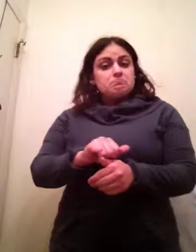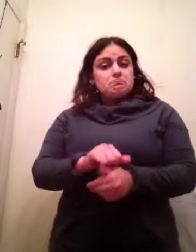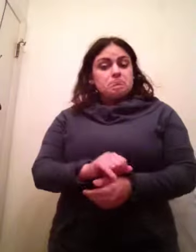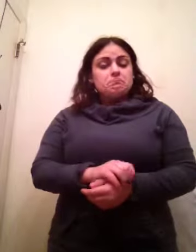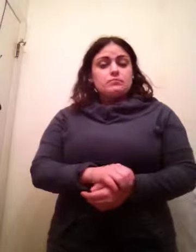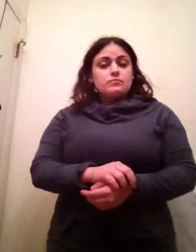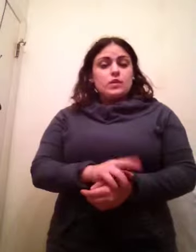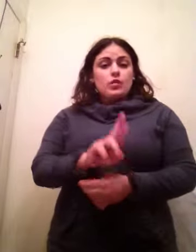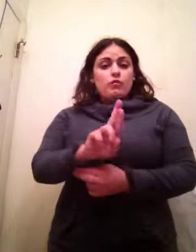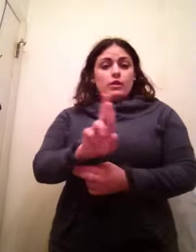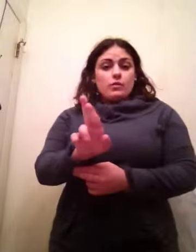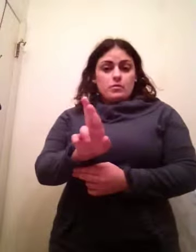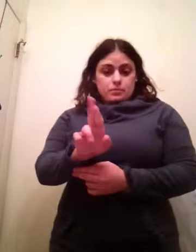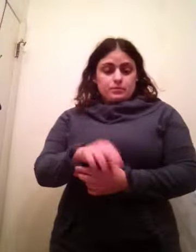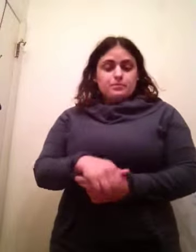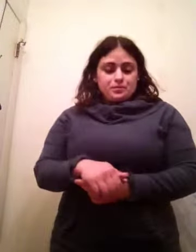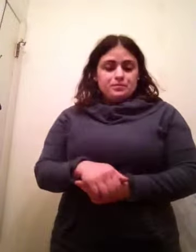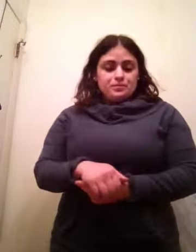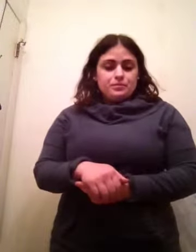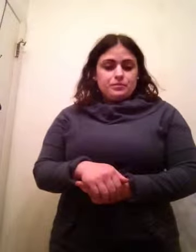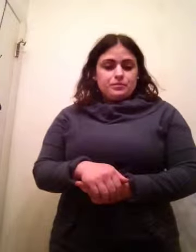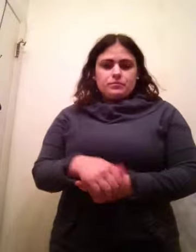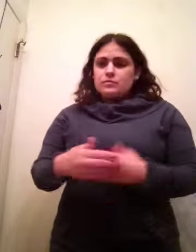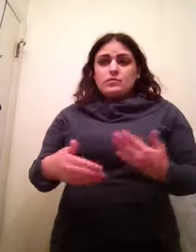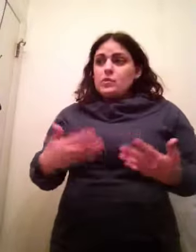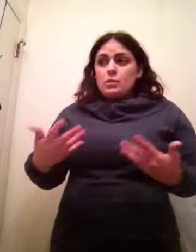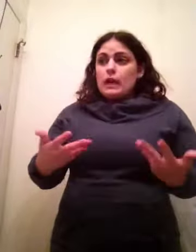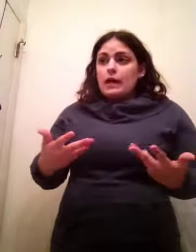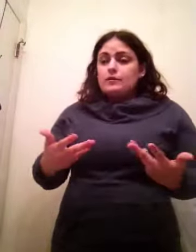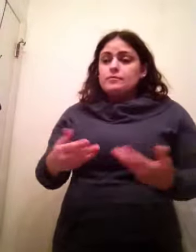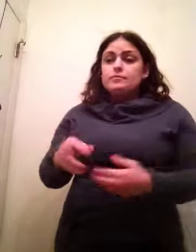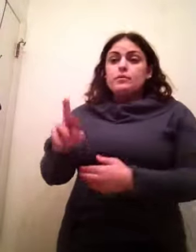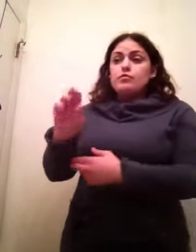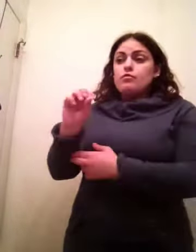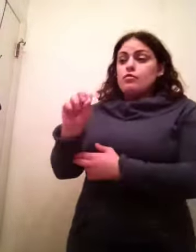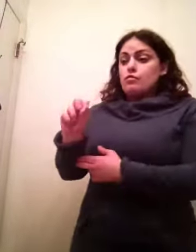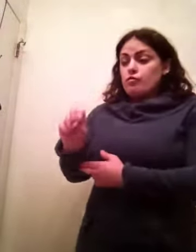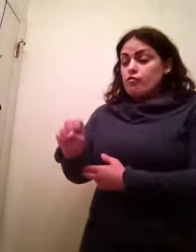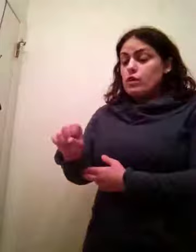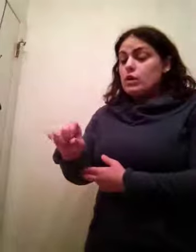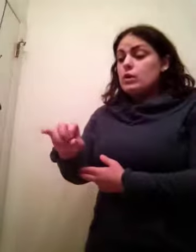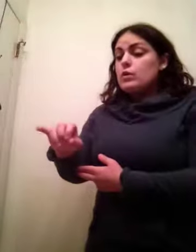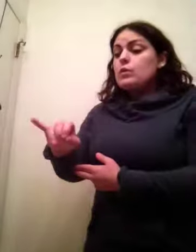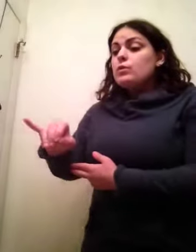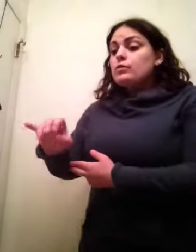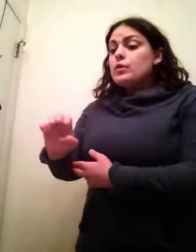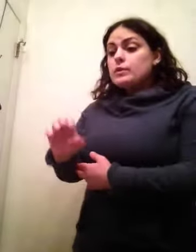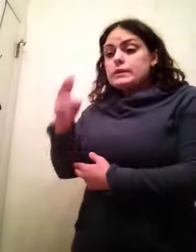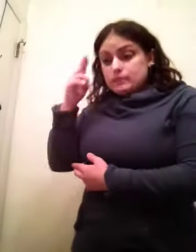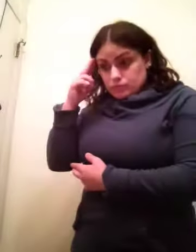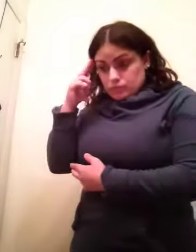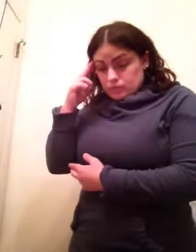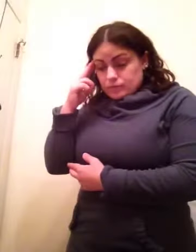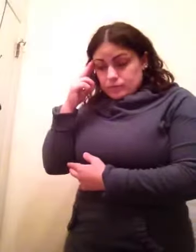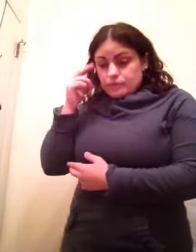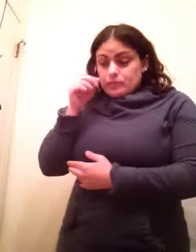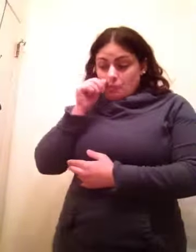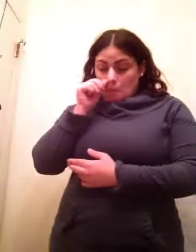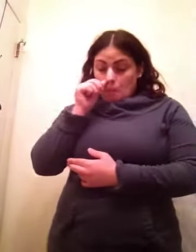Anything else? Rosie? Slavery. That goes with this one. Canals, railroads are all part of transportation. Anything else that